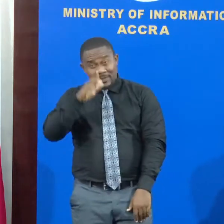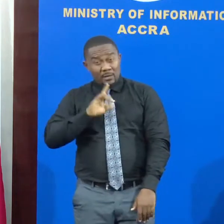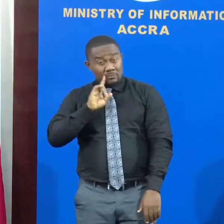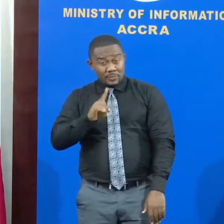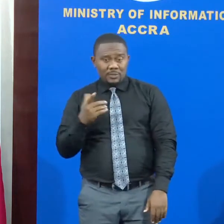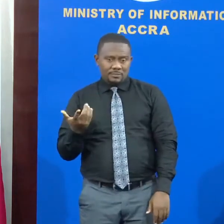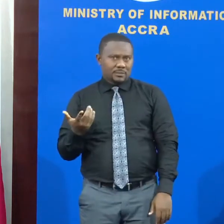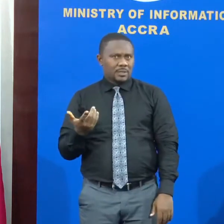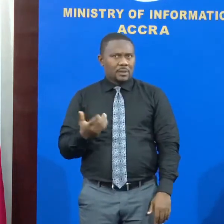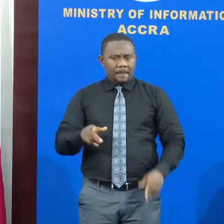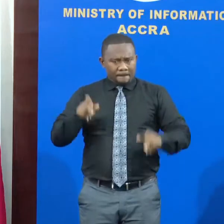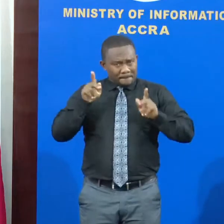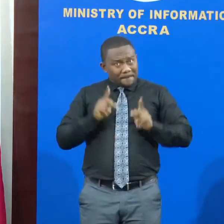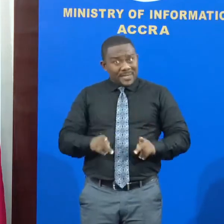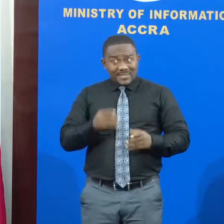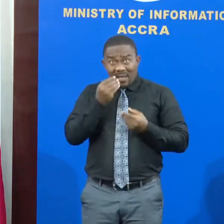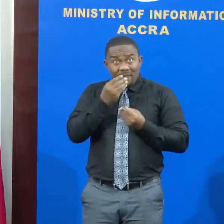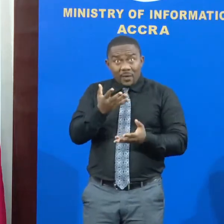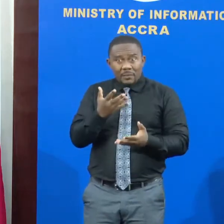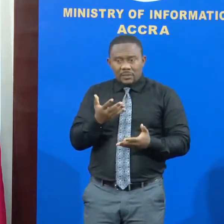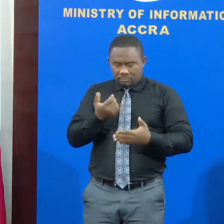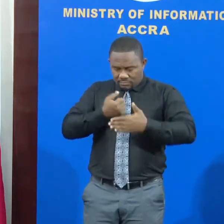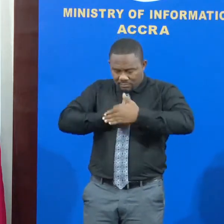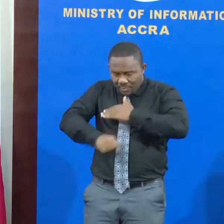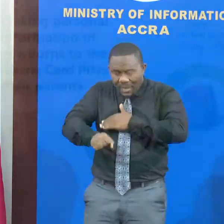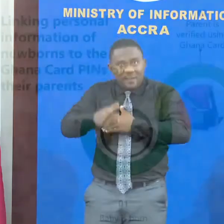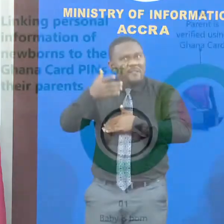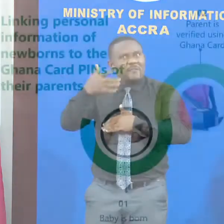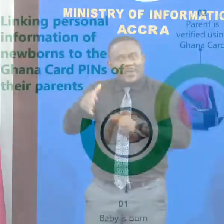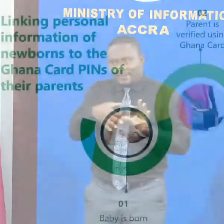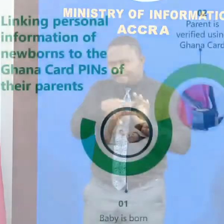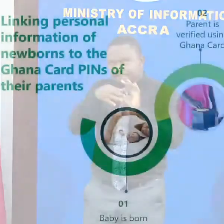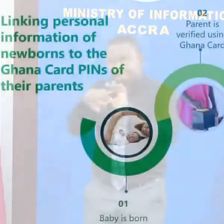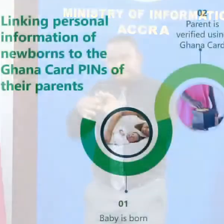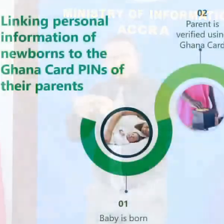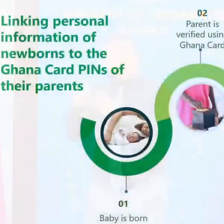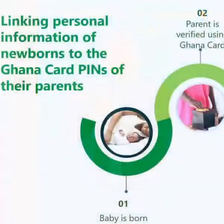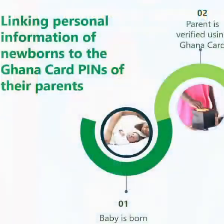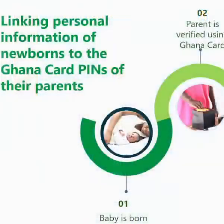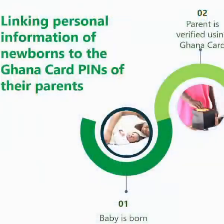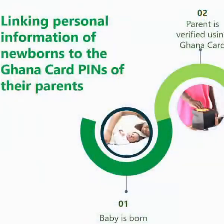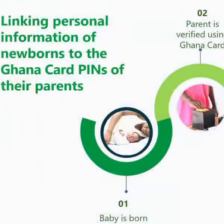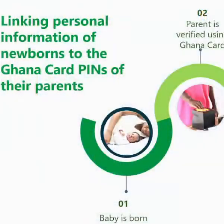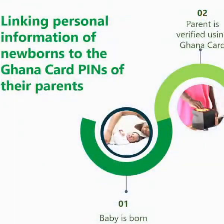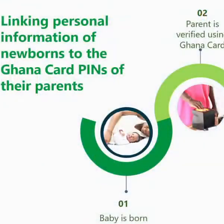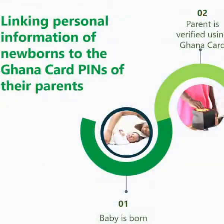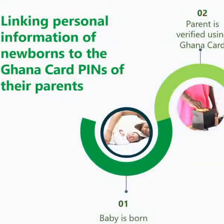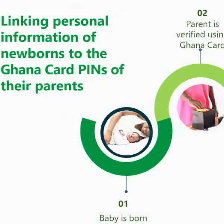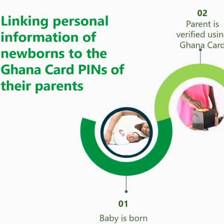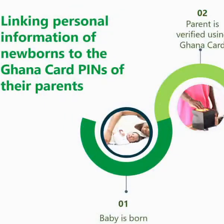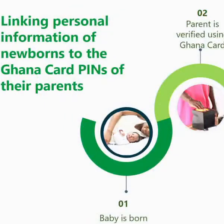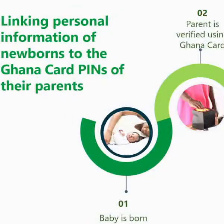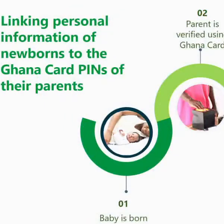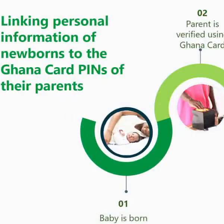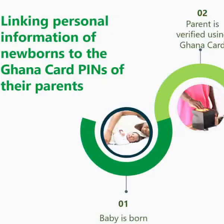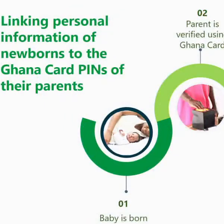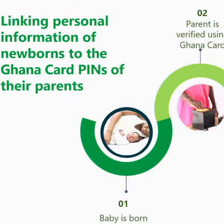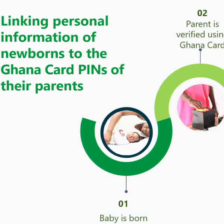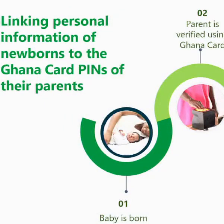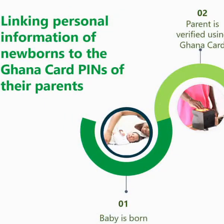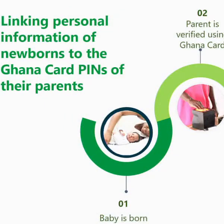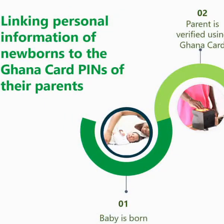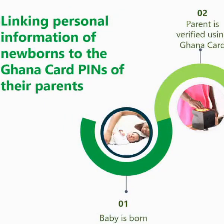linking personal information of the newborns to the Ghana card pins of their parents. That's step one when a baby is